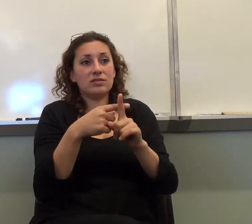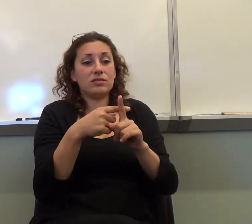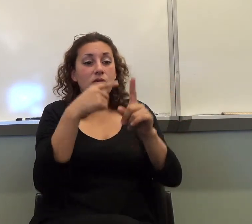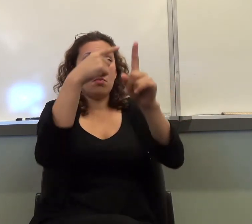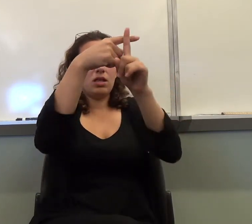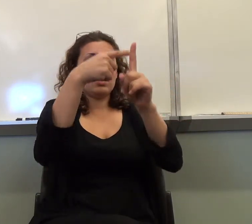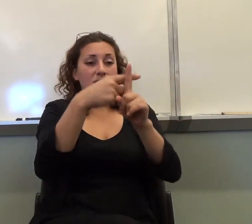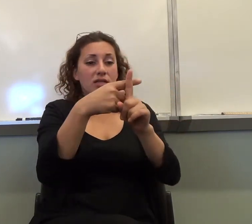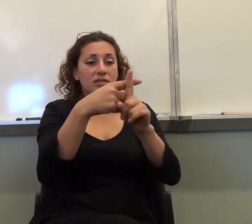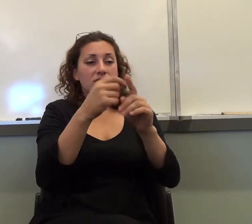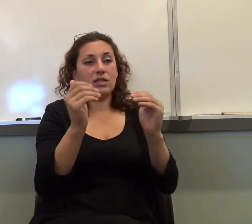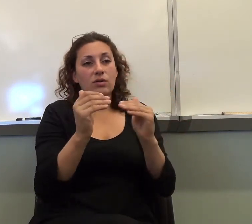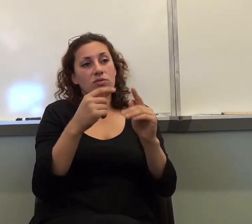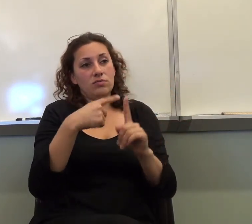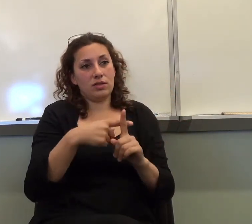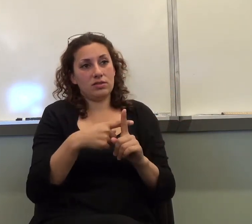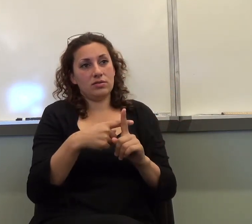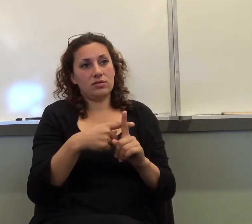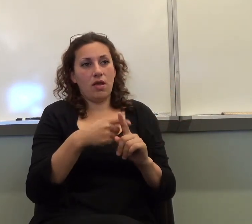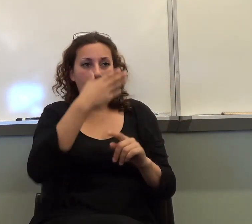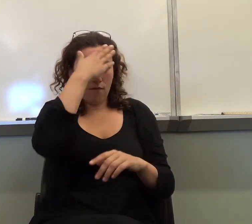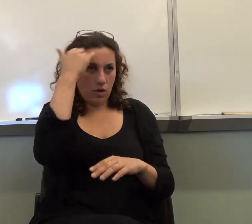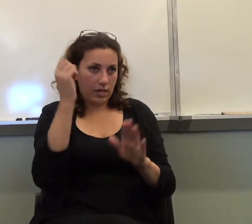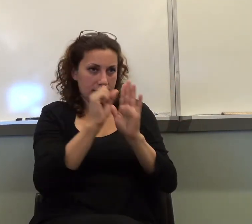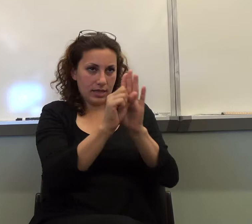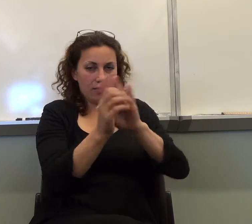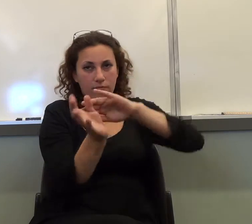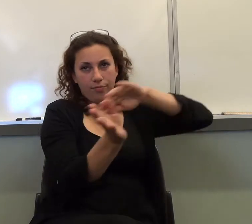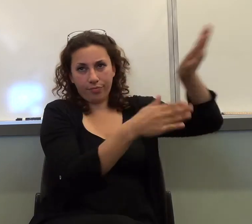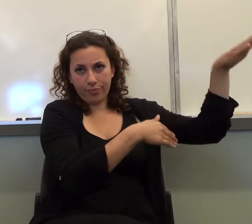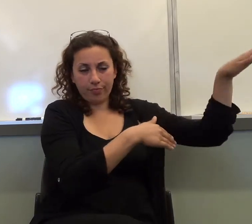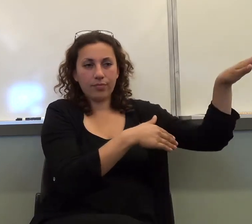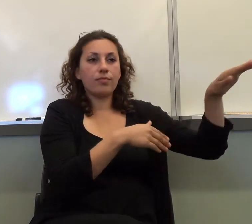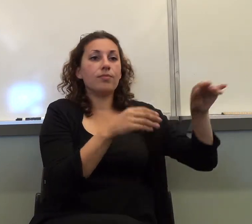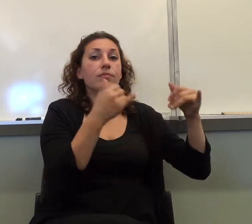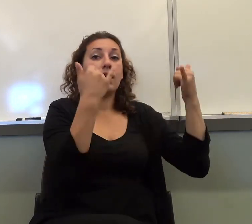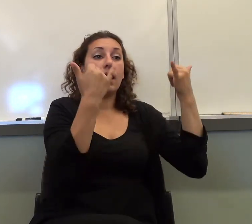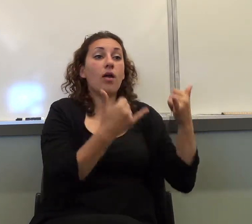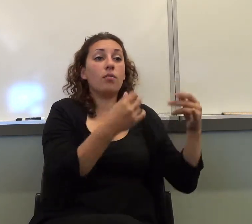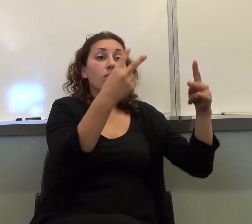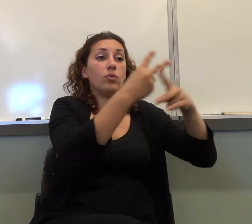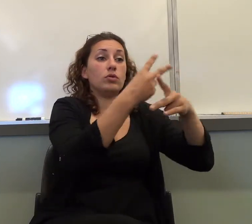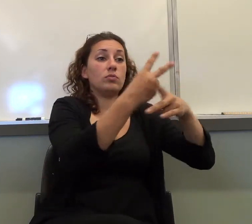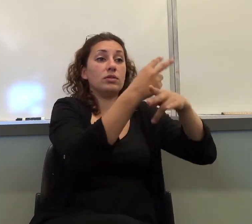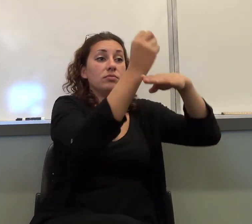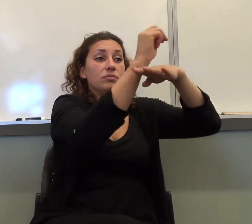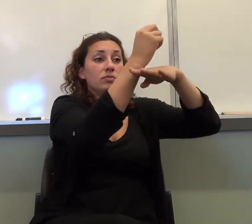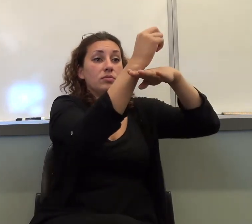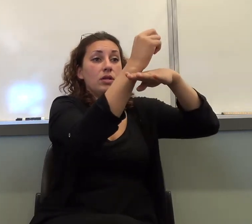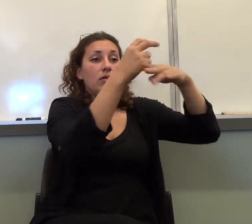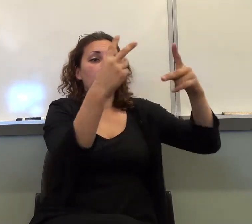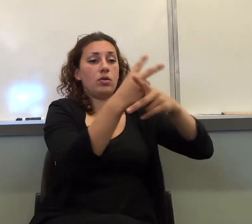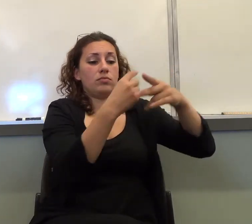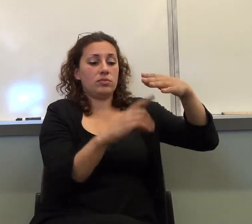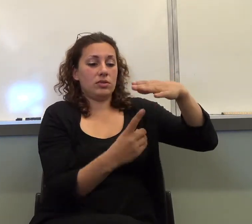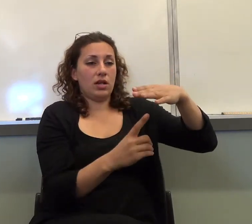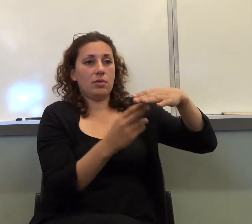plus. Forget the signs now, just drop them. And you multiply tops, you multiply bottoms. You get a 1 on the top,